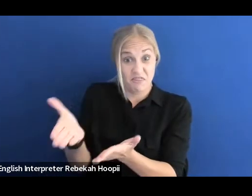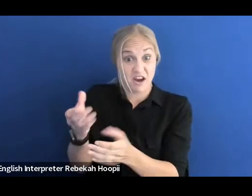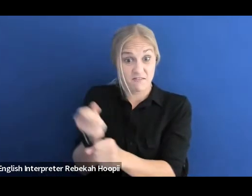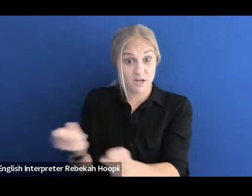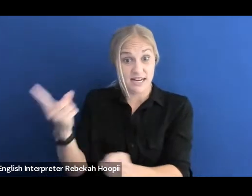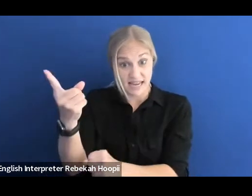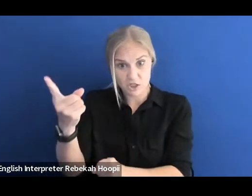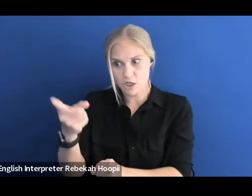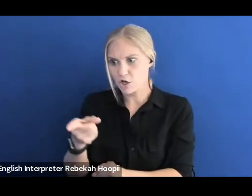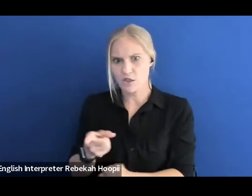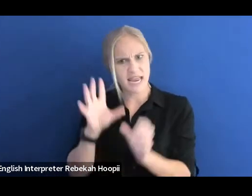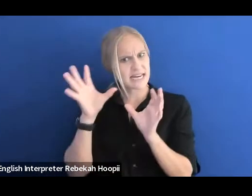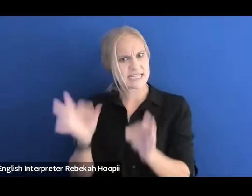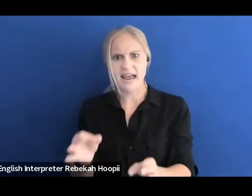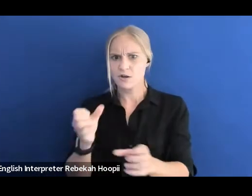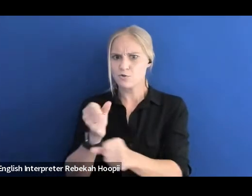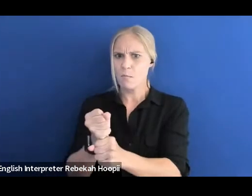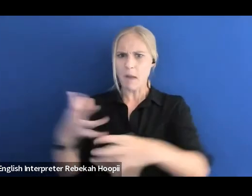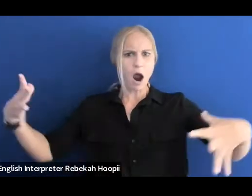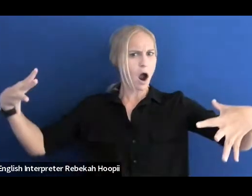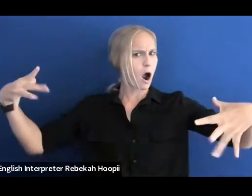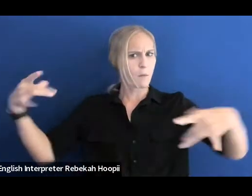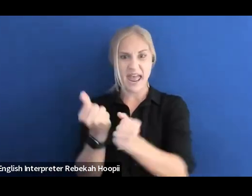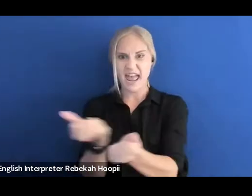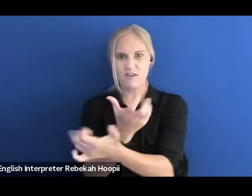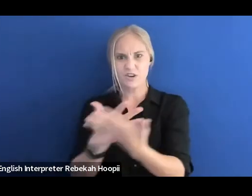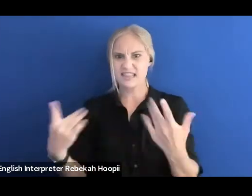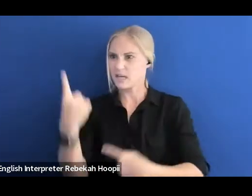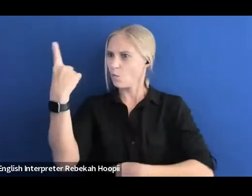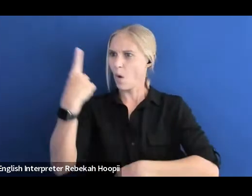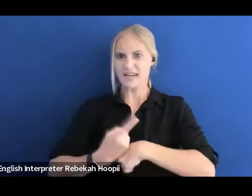they blew it all up in one day.